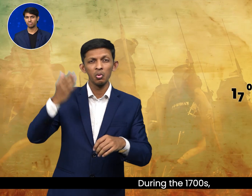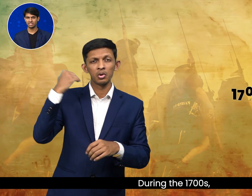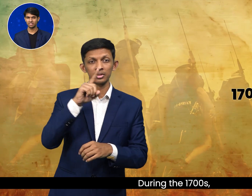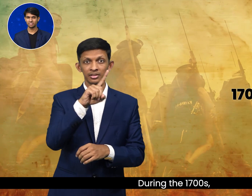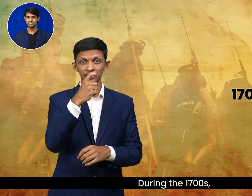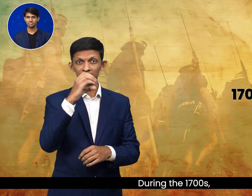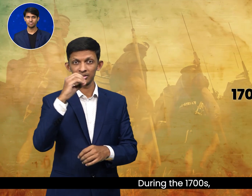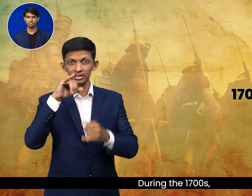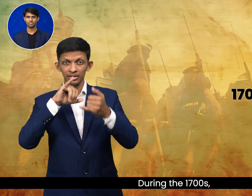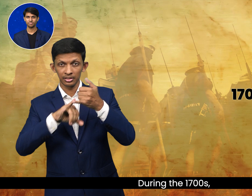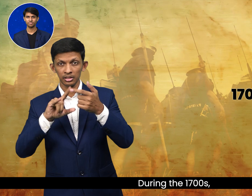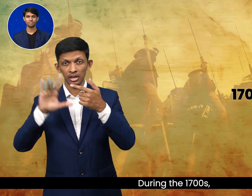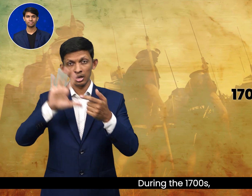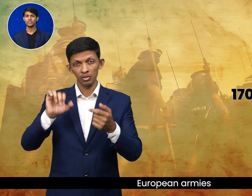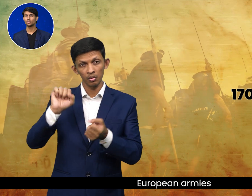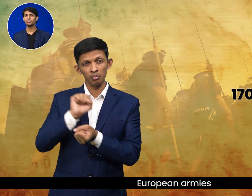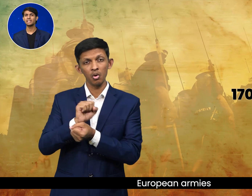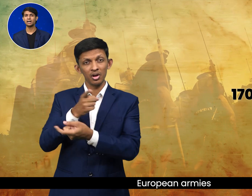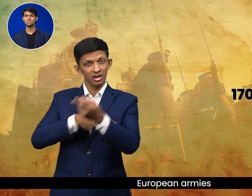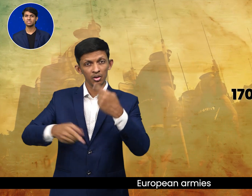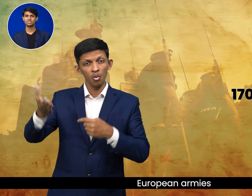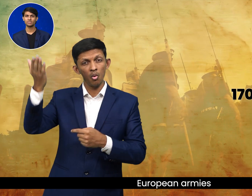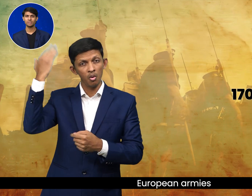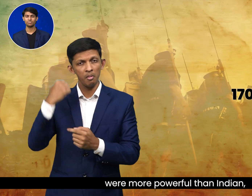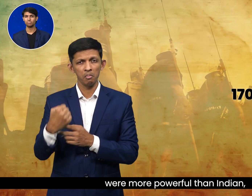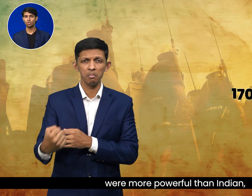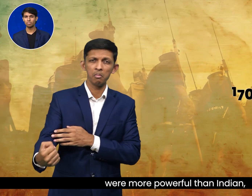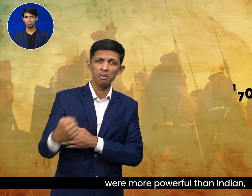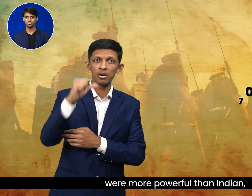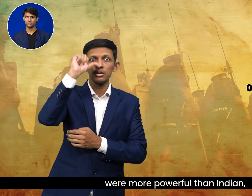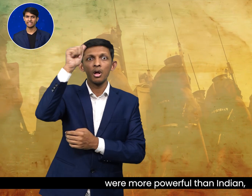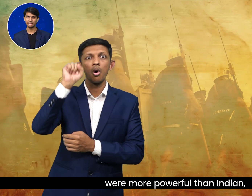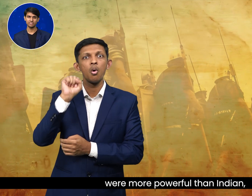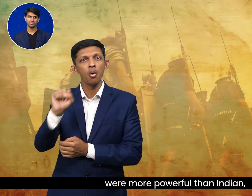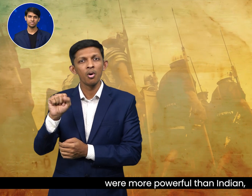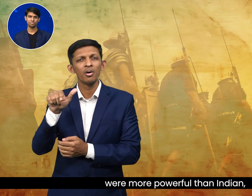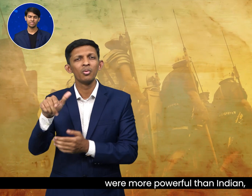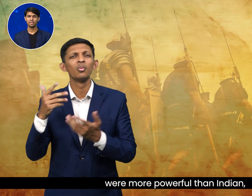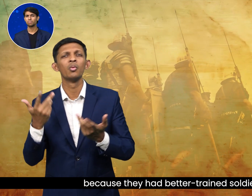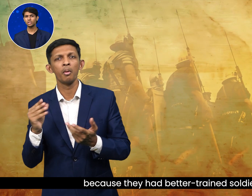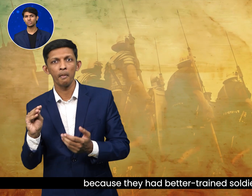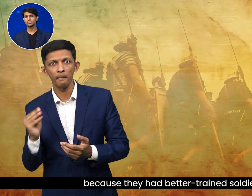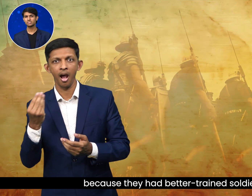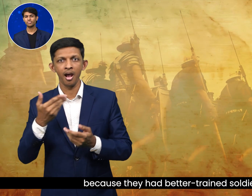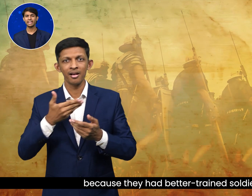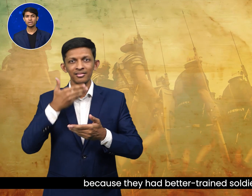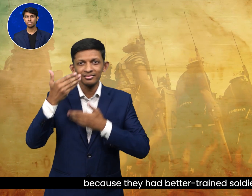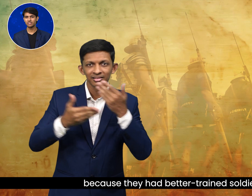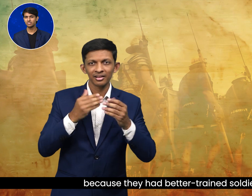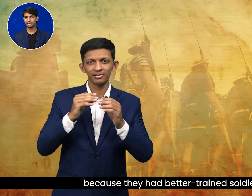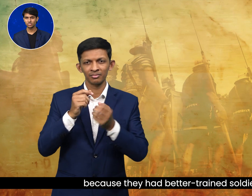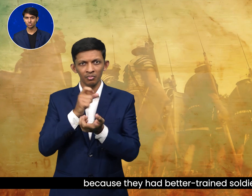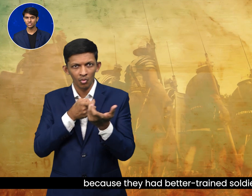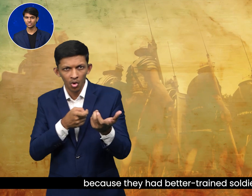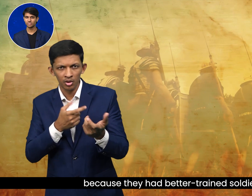During the 1700s, European armies were more powerful than Indian because they had